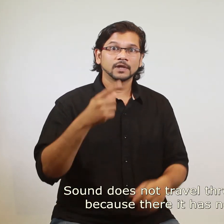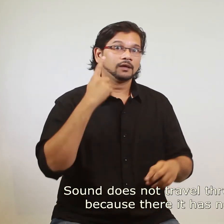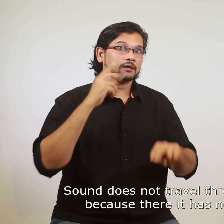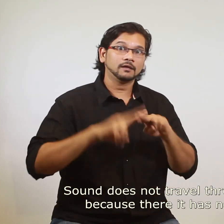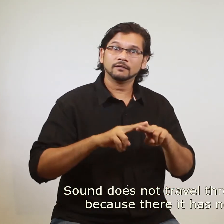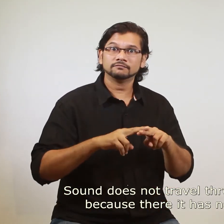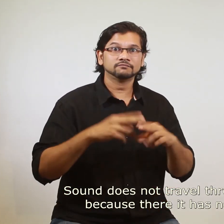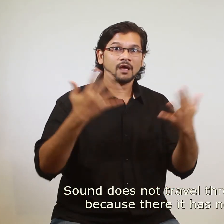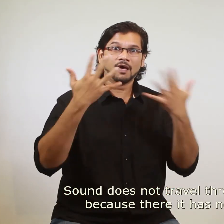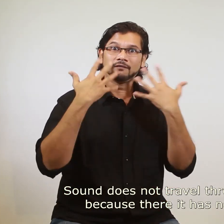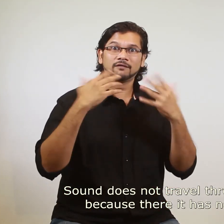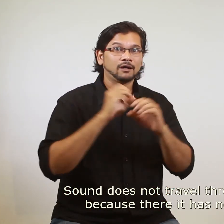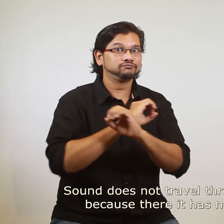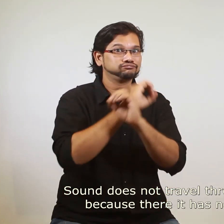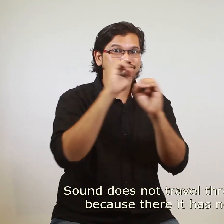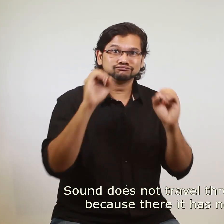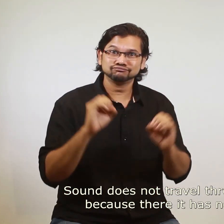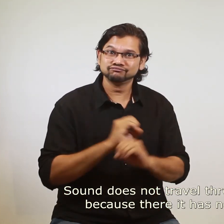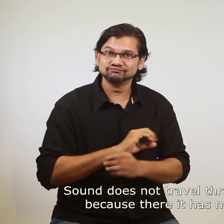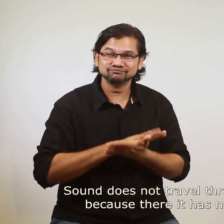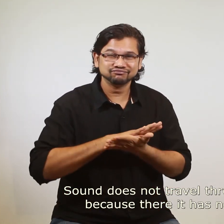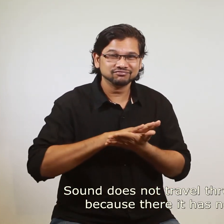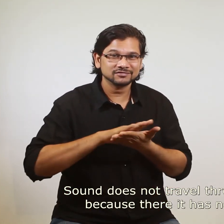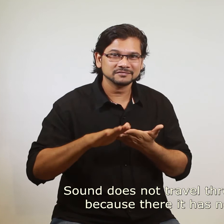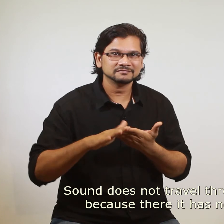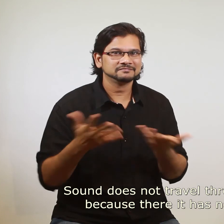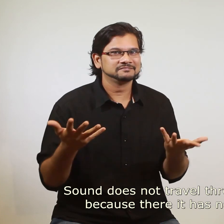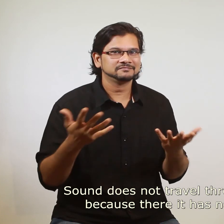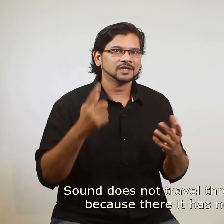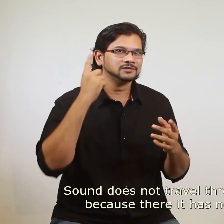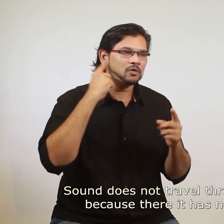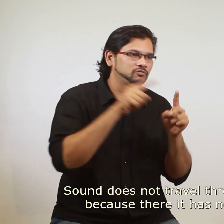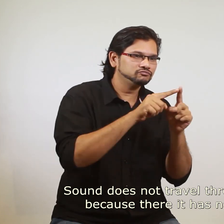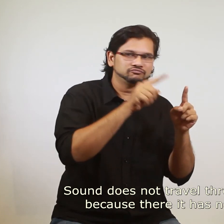Sound does not travel through vacuum because there it has no medium